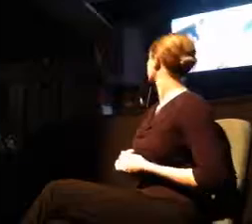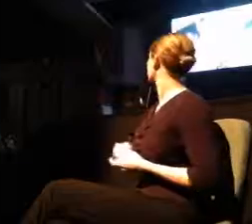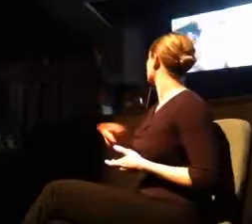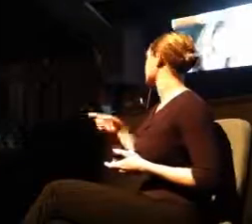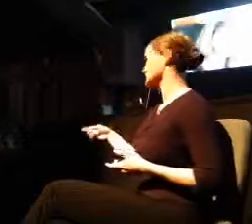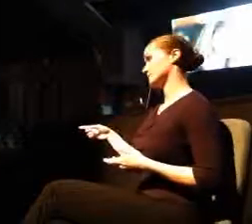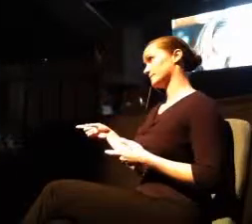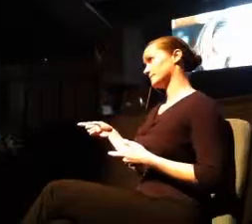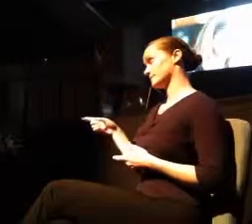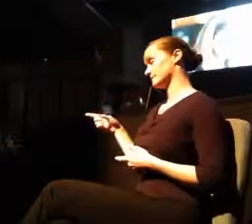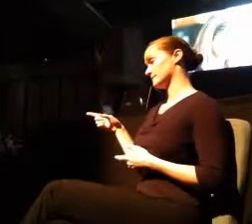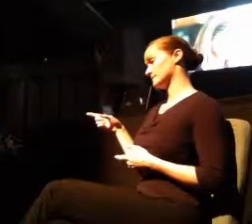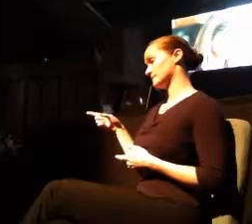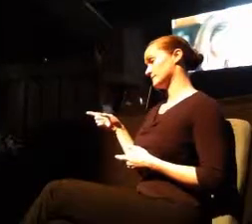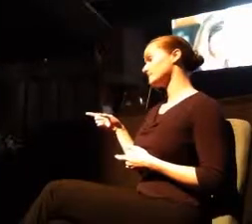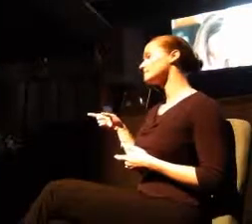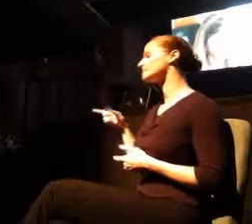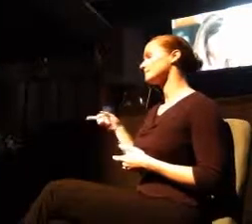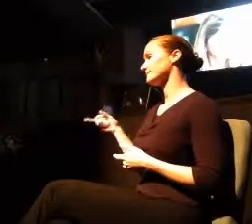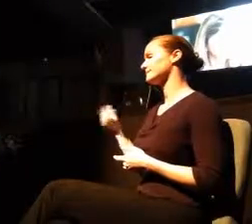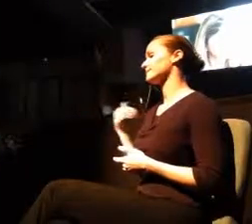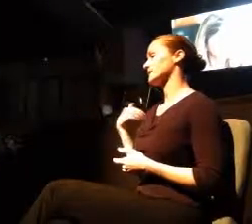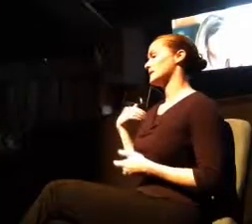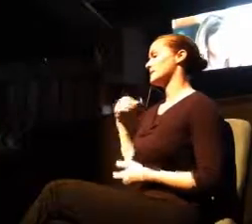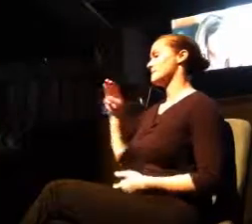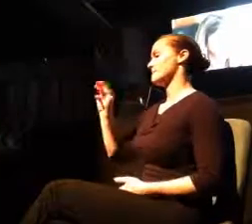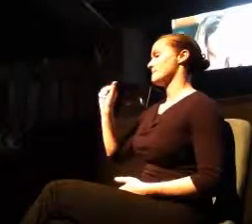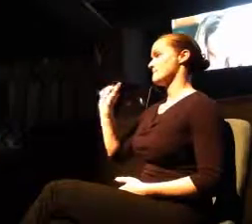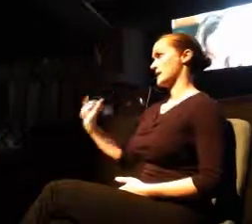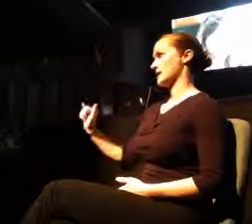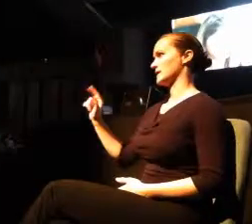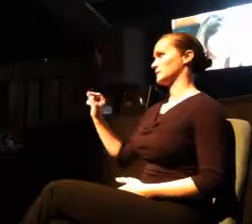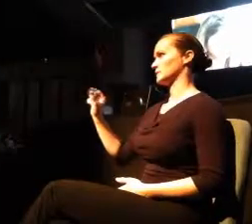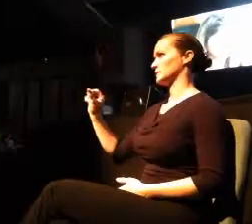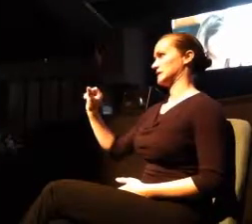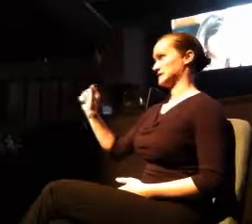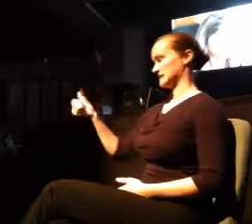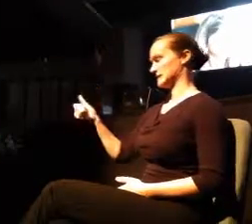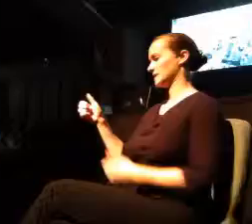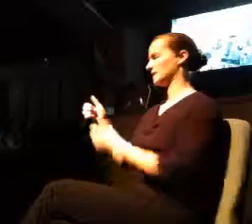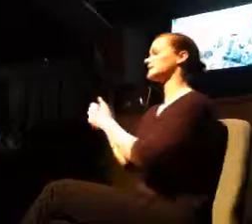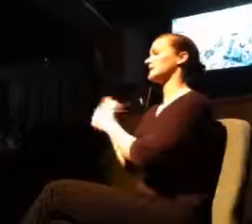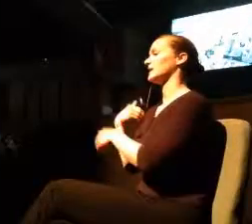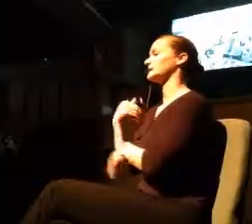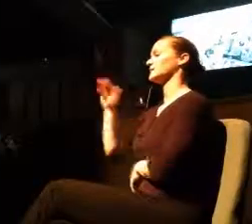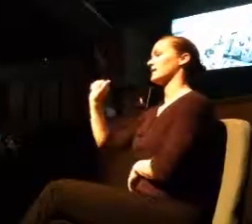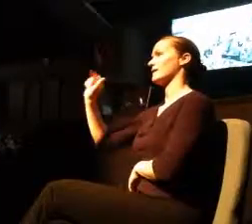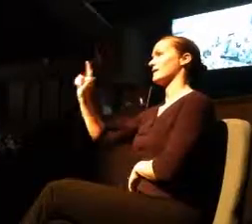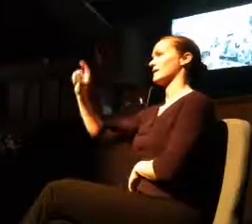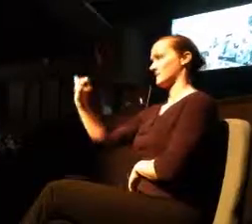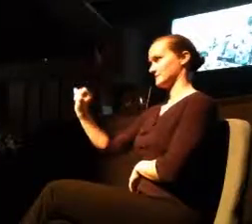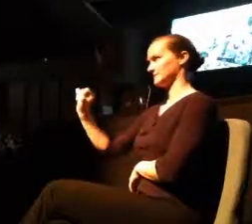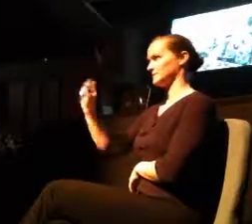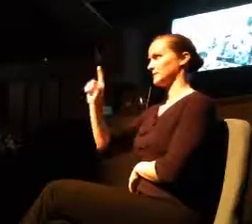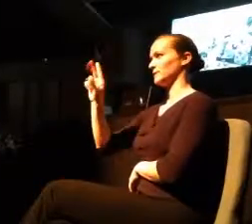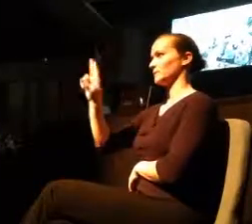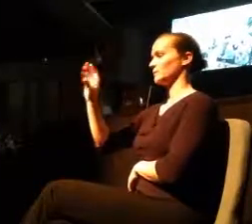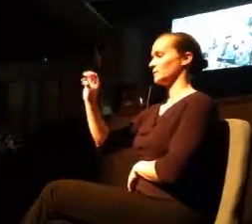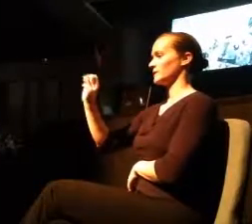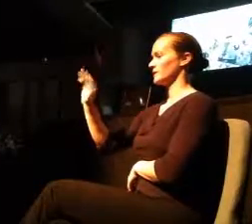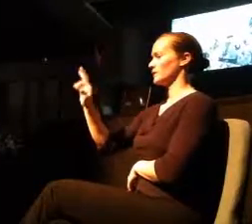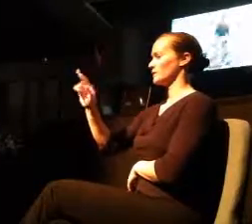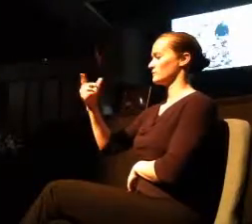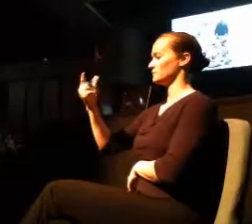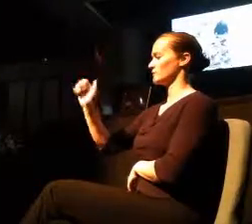He was diagnosed in May of 2010 with ALS, which is Lou Gehrig's disease.